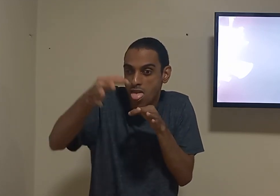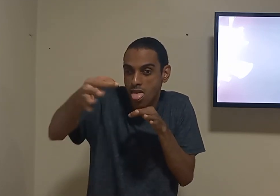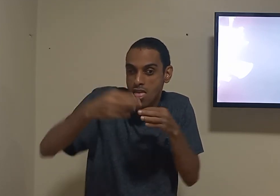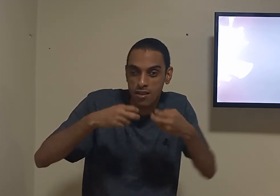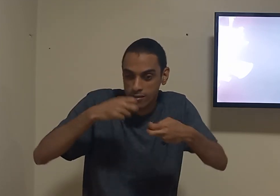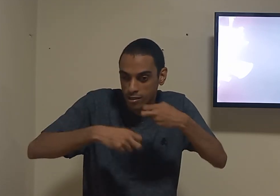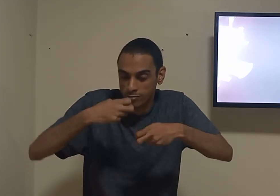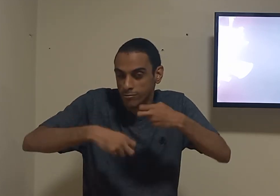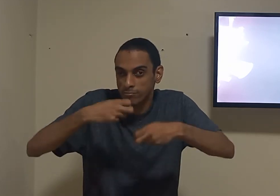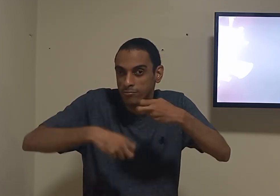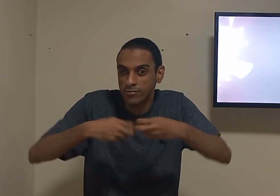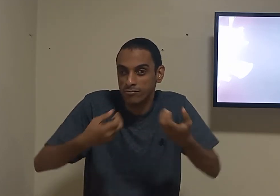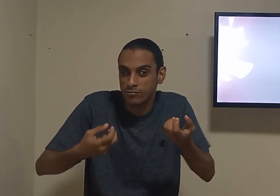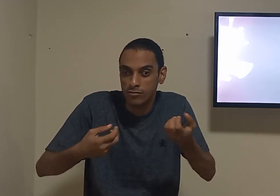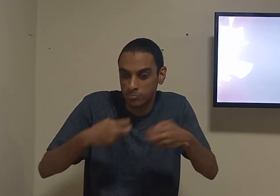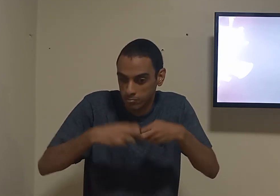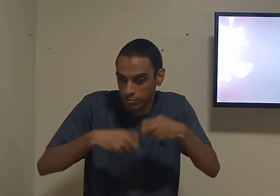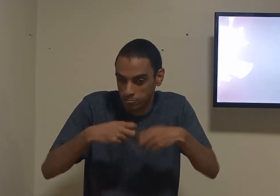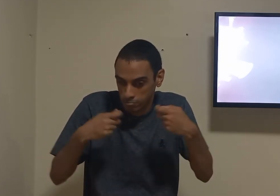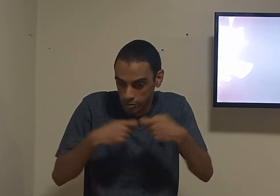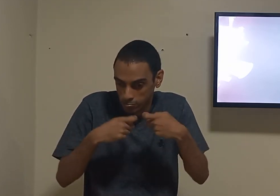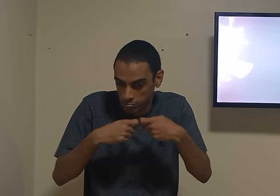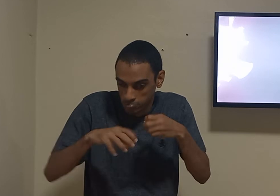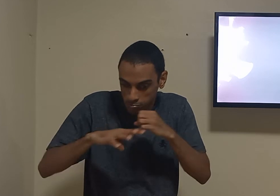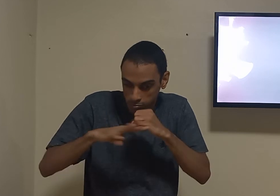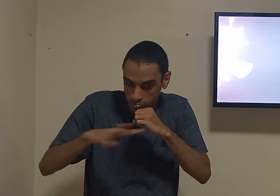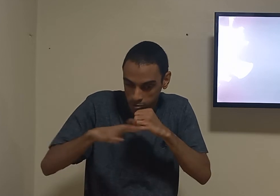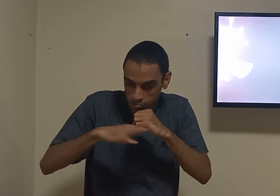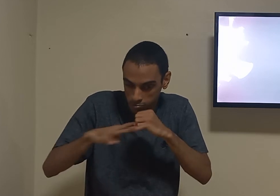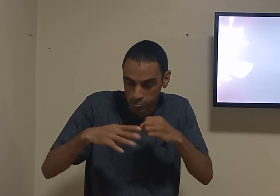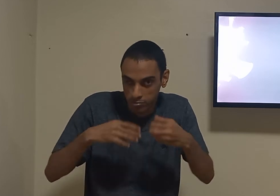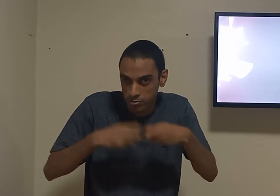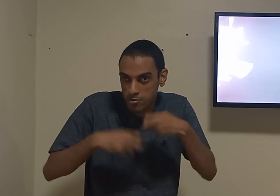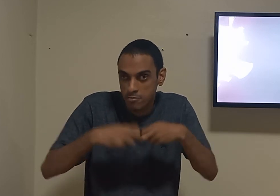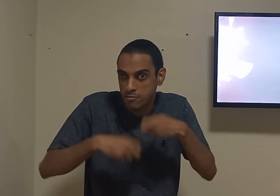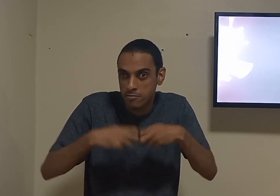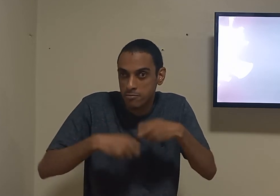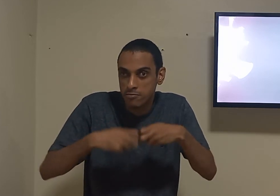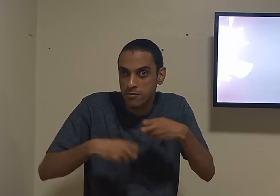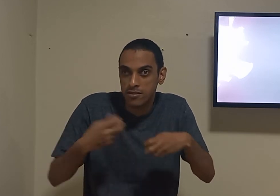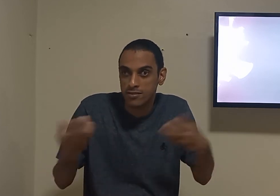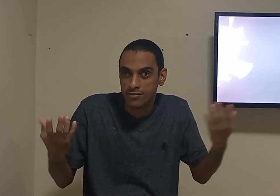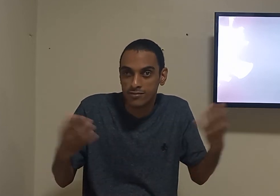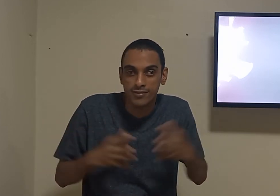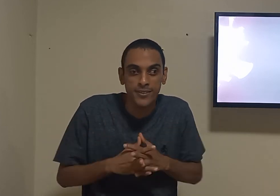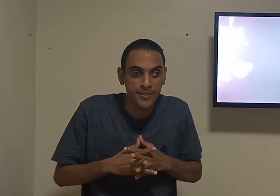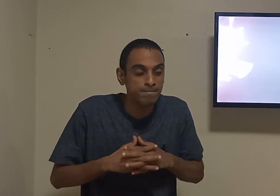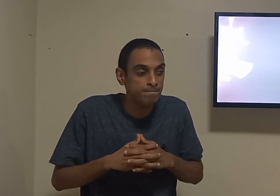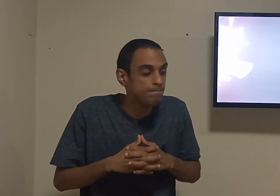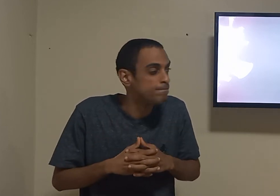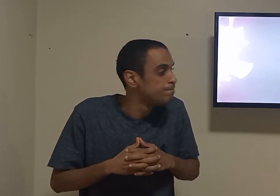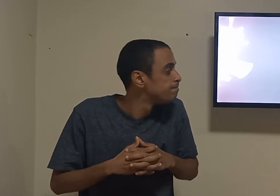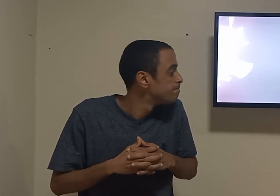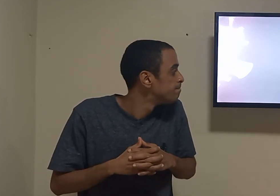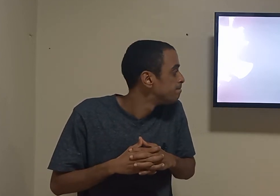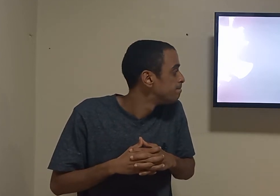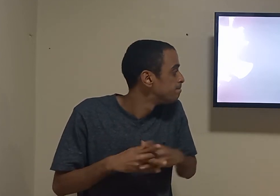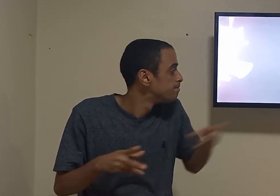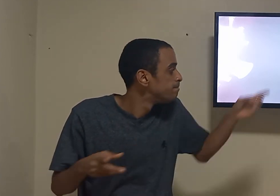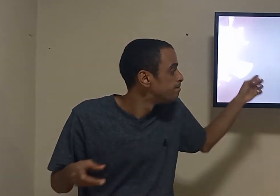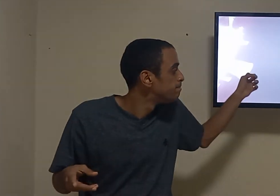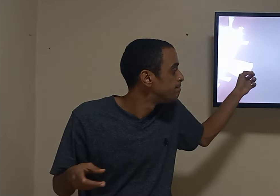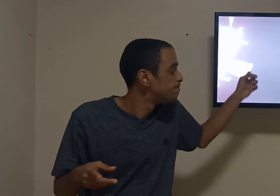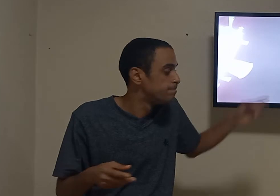The engine can provide 6,000 pounds of thrust and is equipped to steer the spacecraft, and can also be used in some